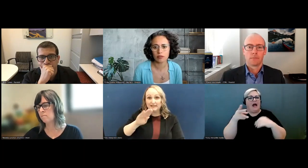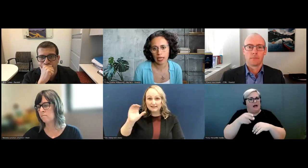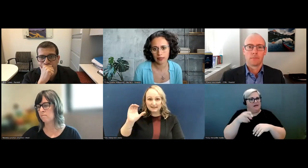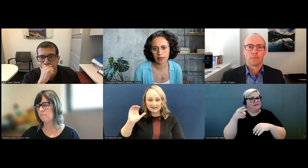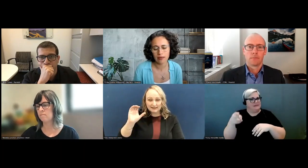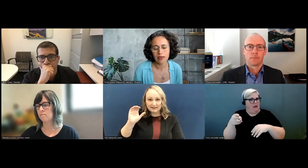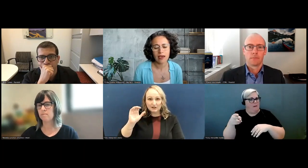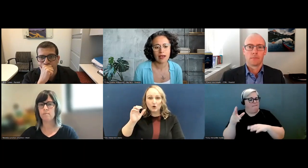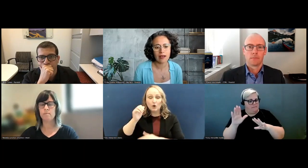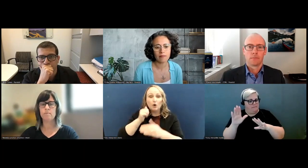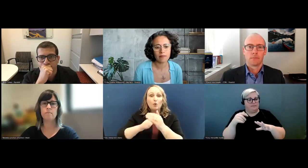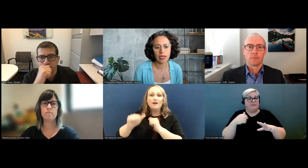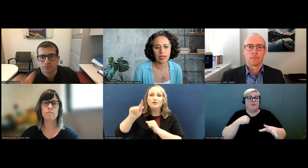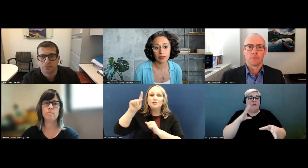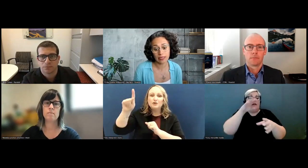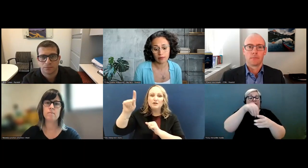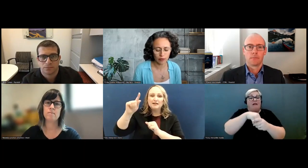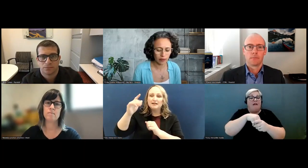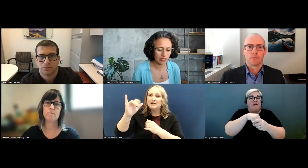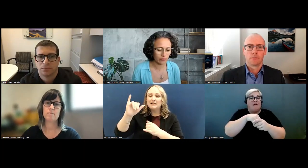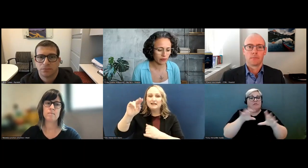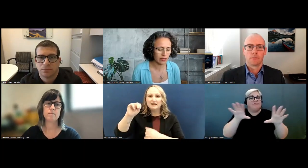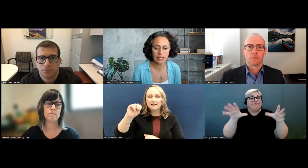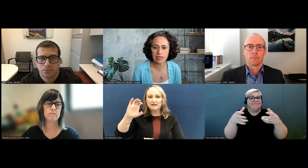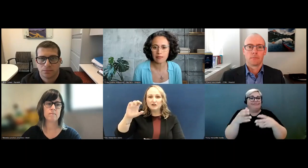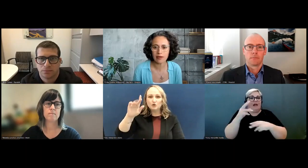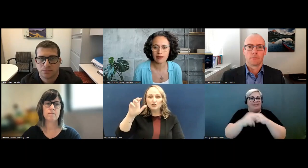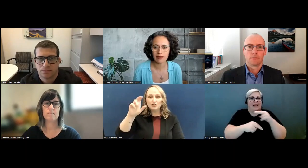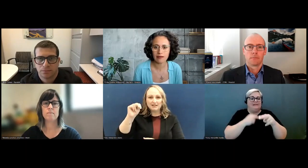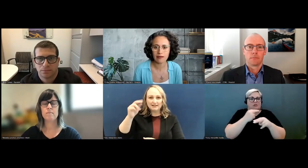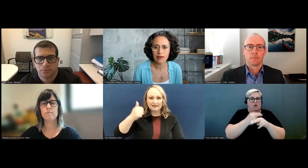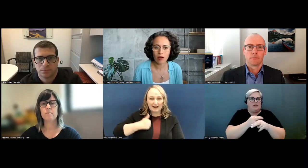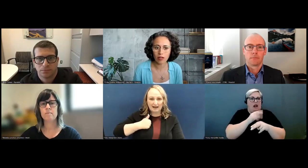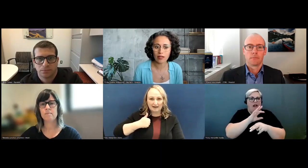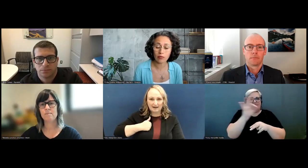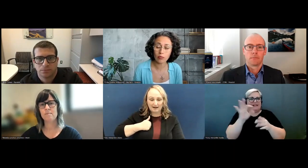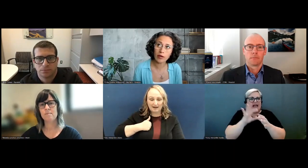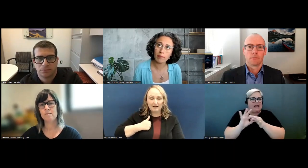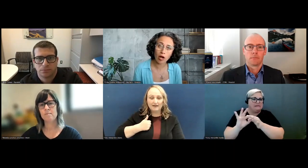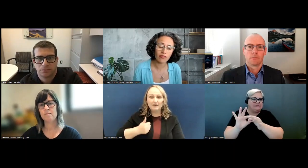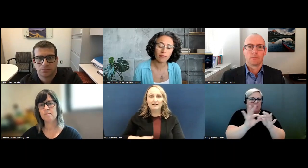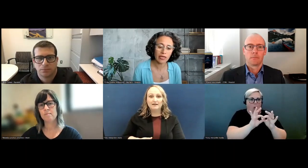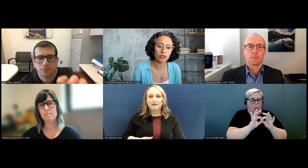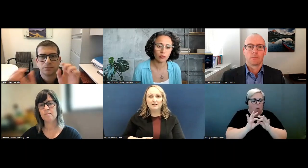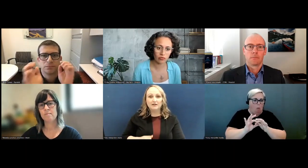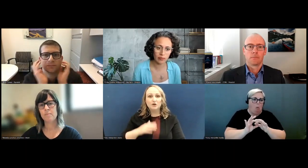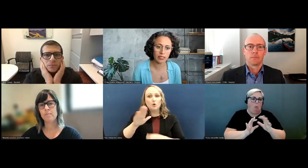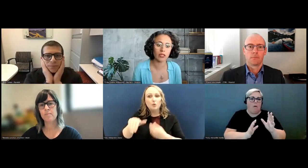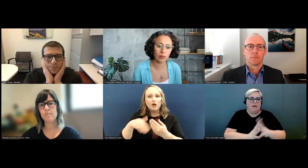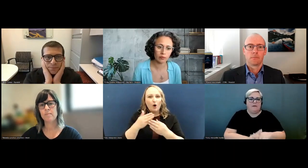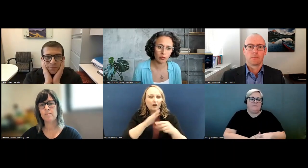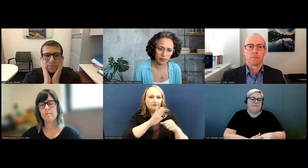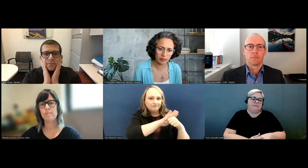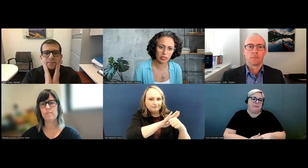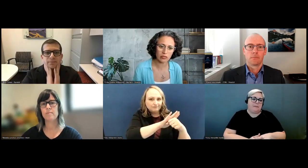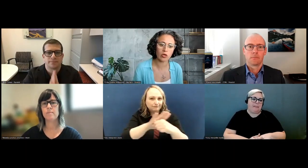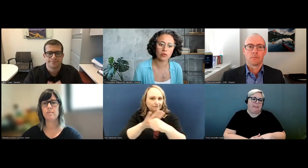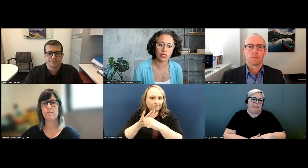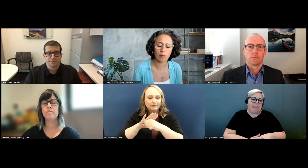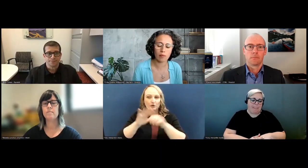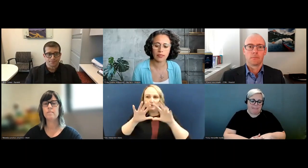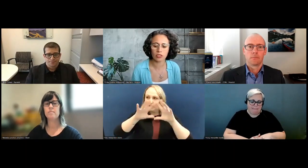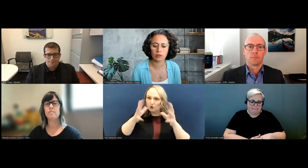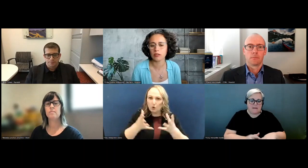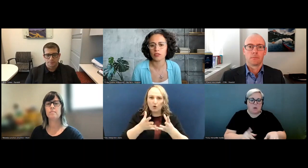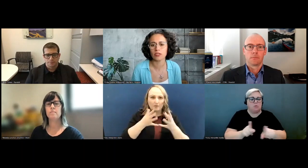is Inclusion Canada, advocating for the same. We are part of a major movement, a global movement, because it